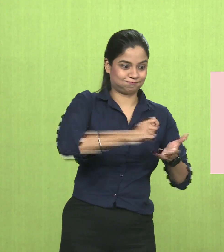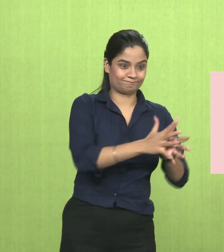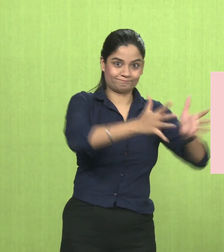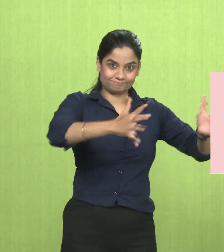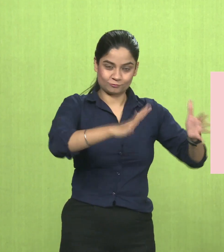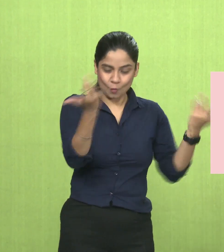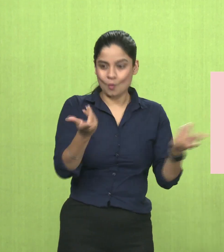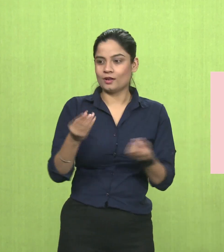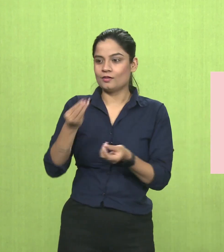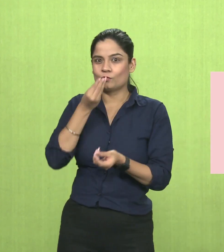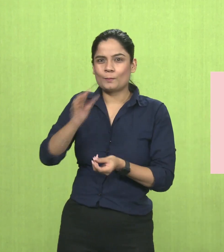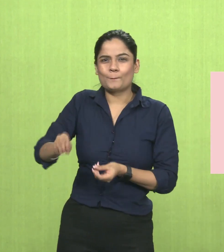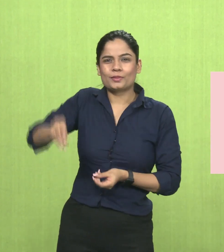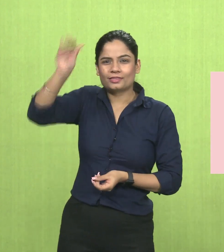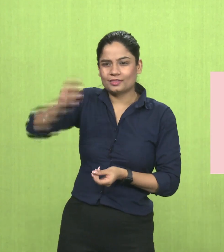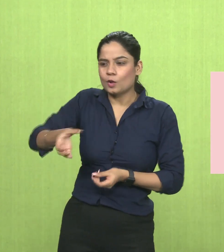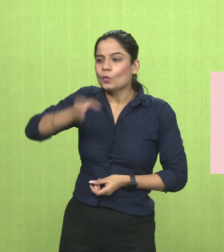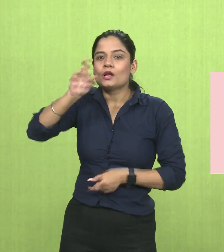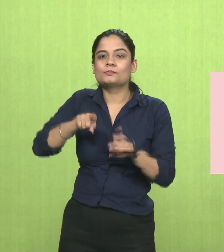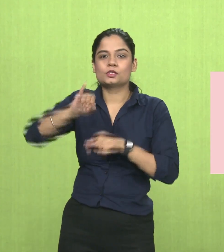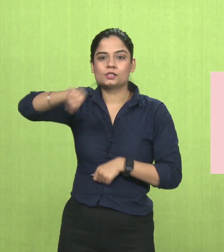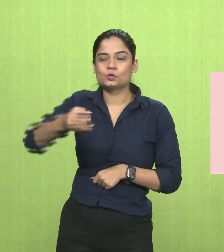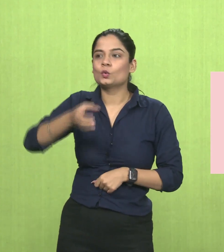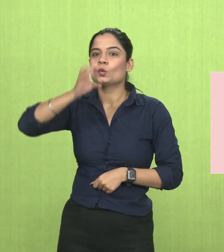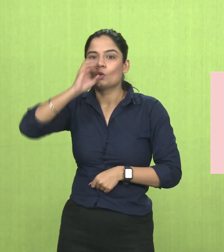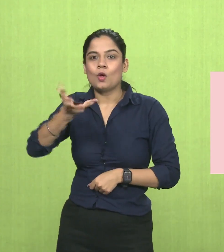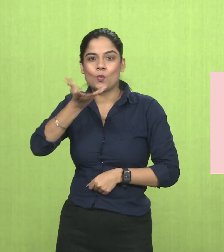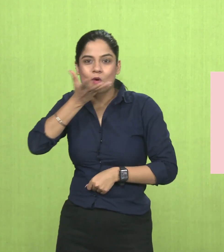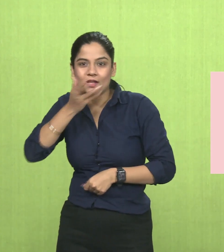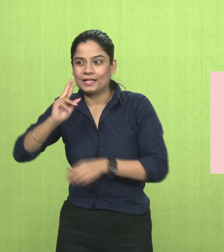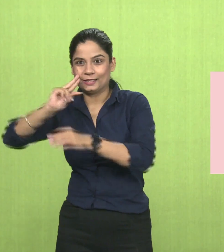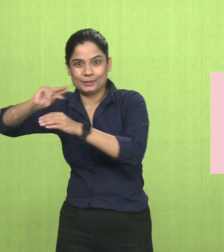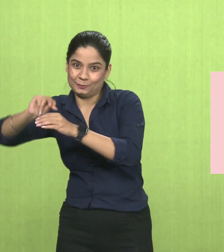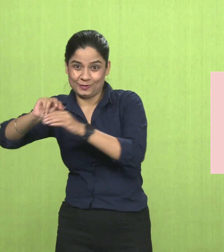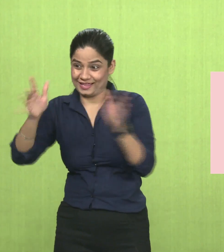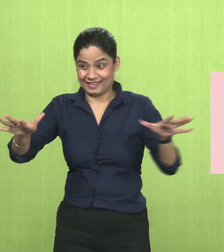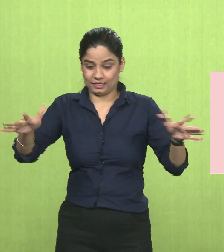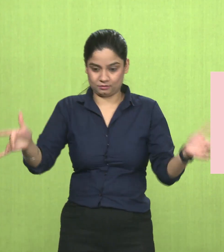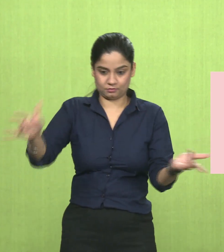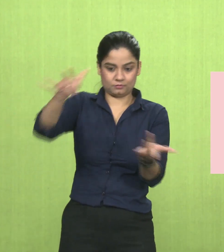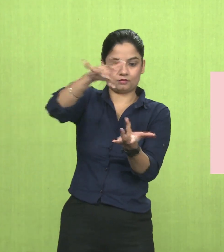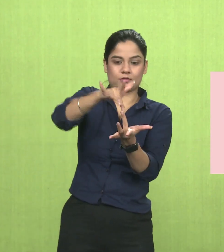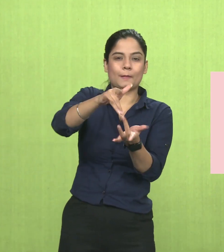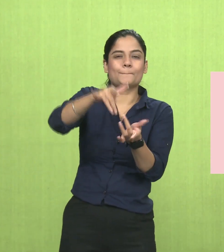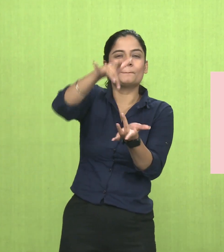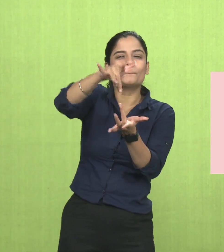Normal diets include solid foods, whereas special diets would include liquids